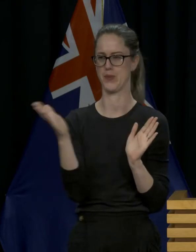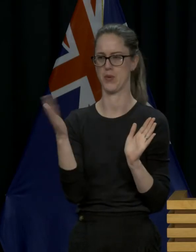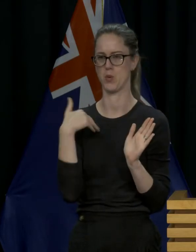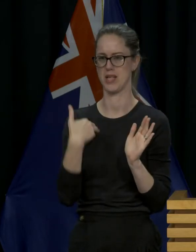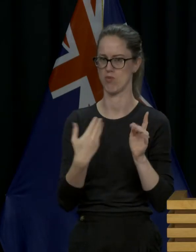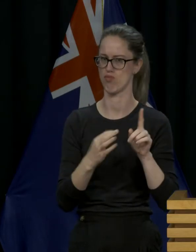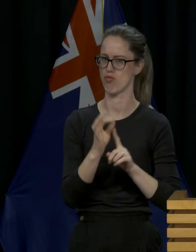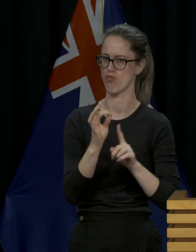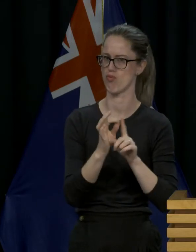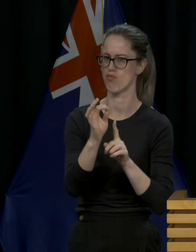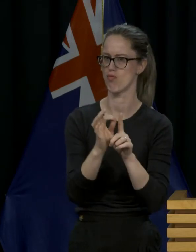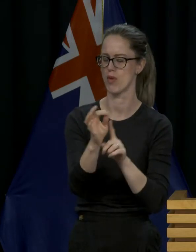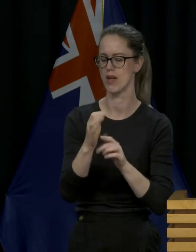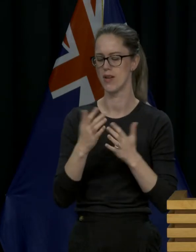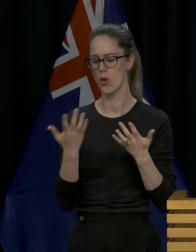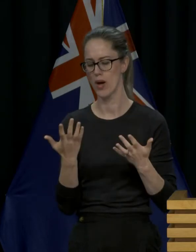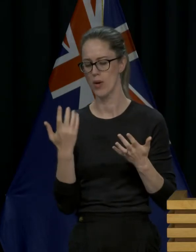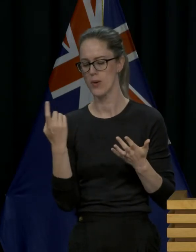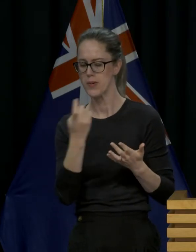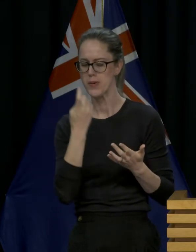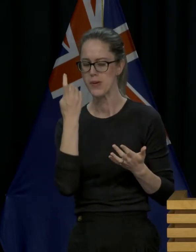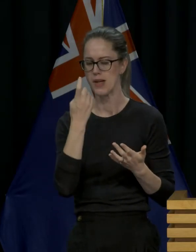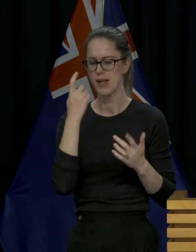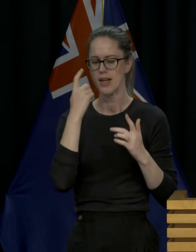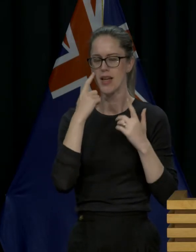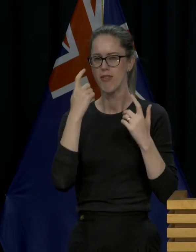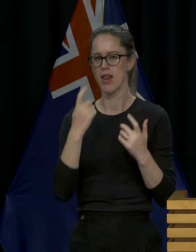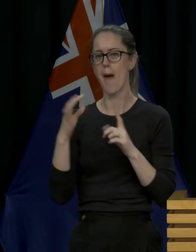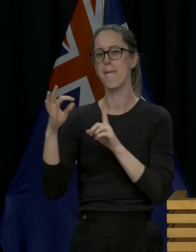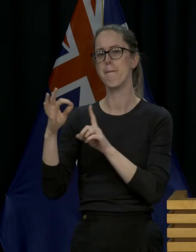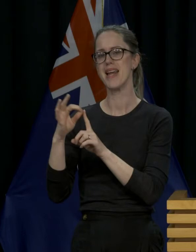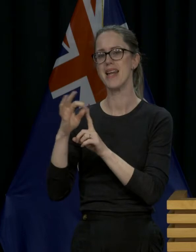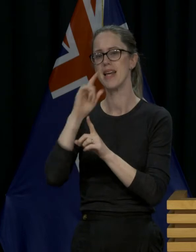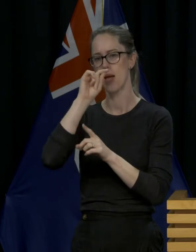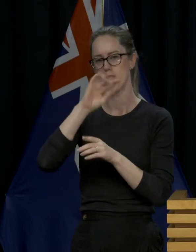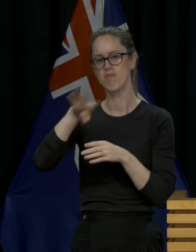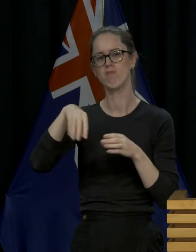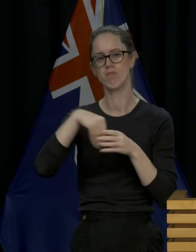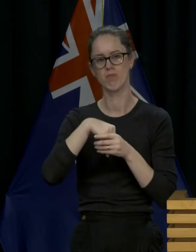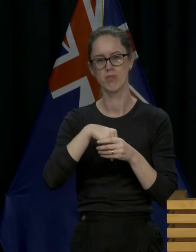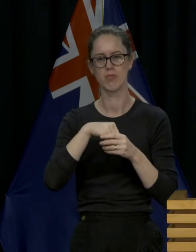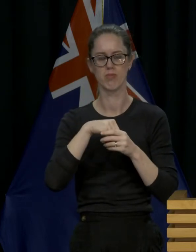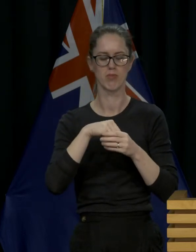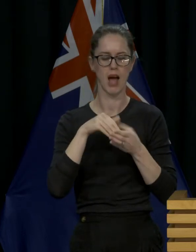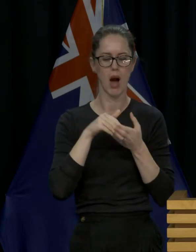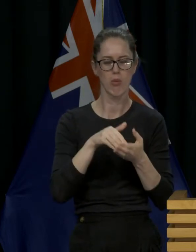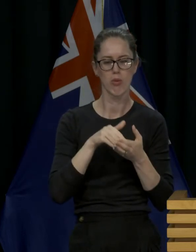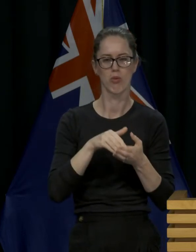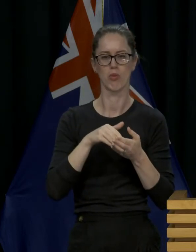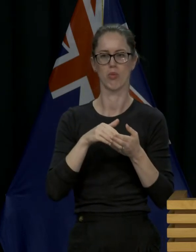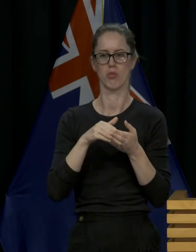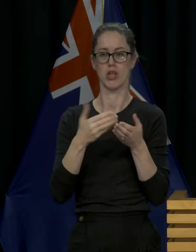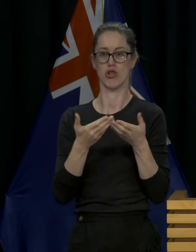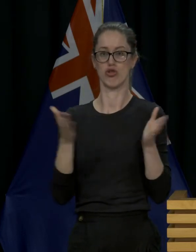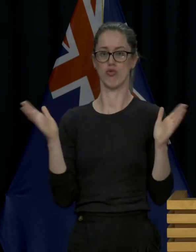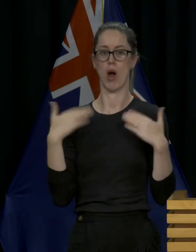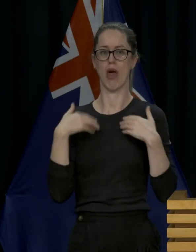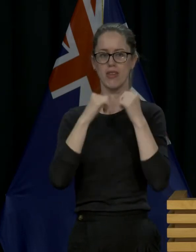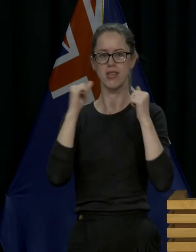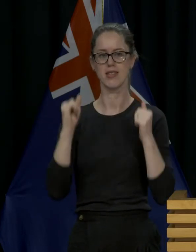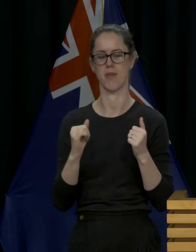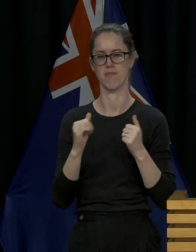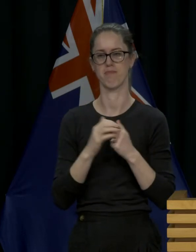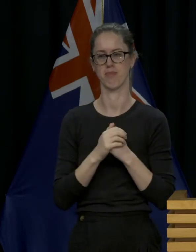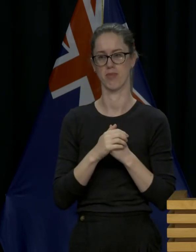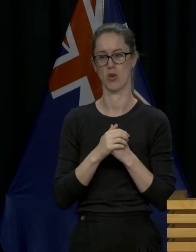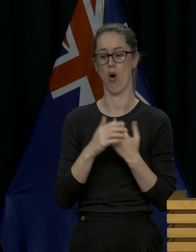So what we'll need to carefully design is a way that Penny, of course, can have that constant input into our wider health system, not least